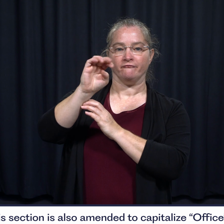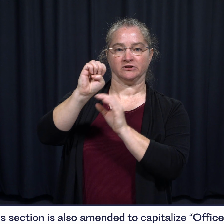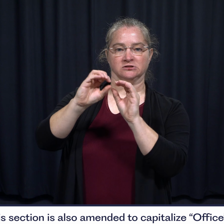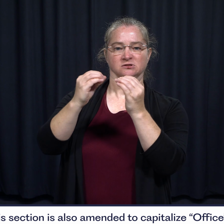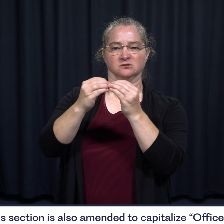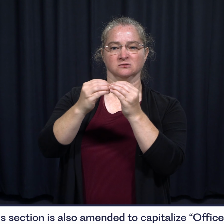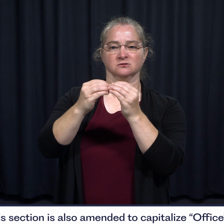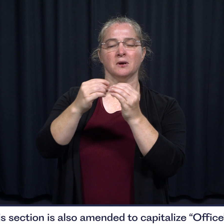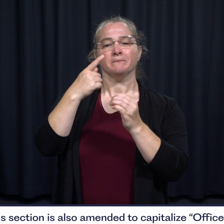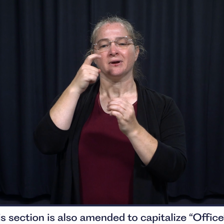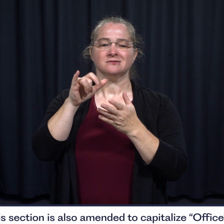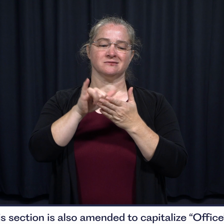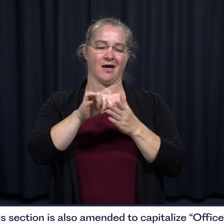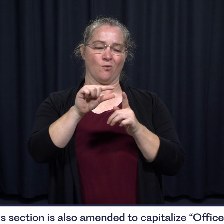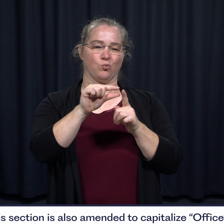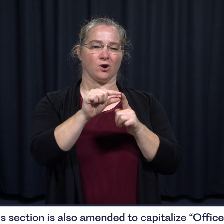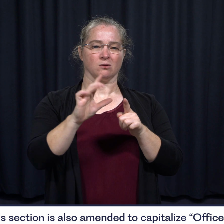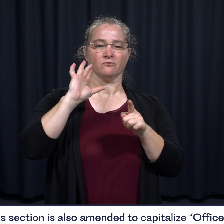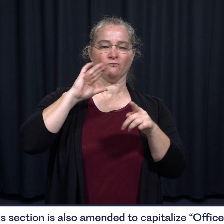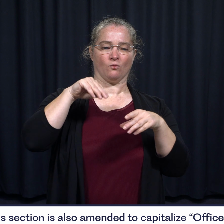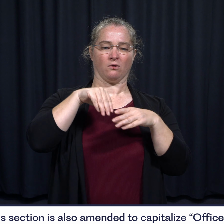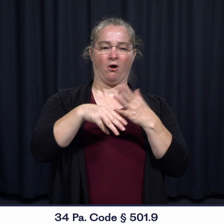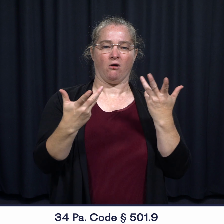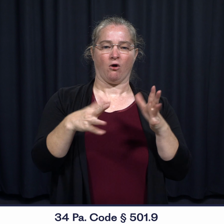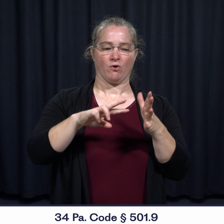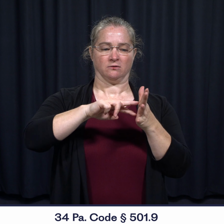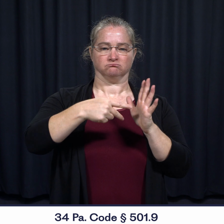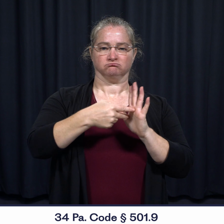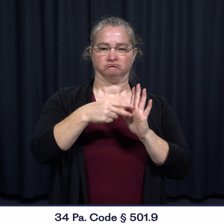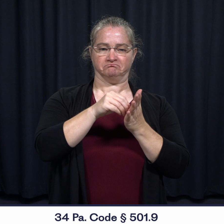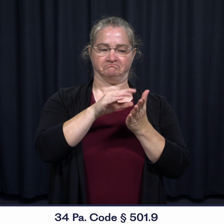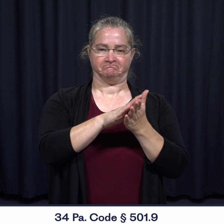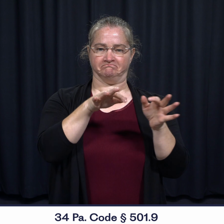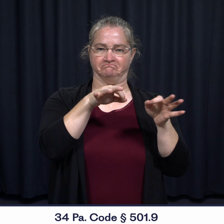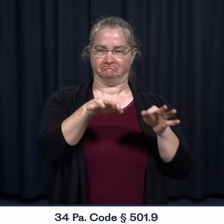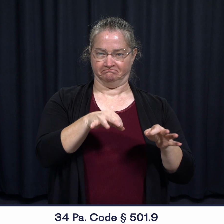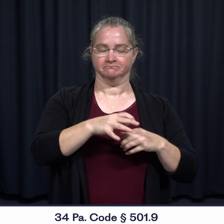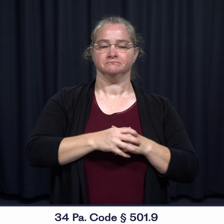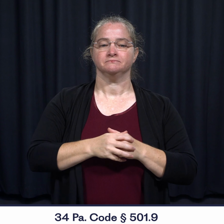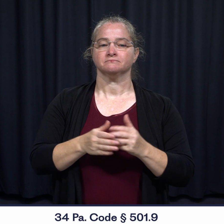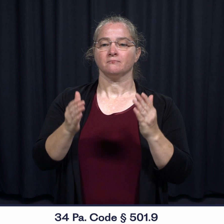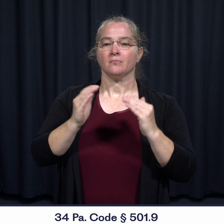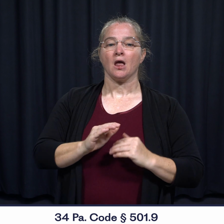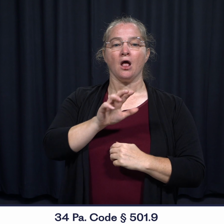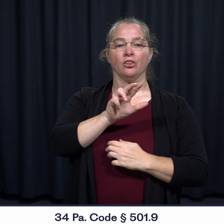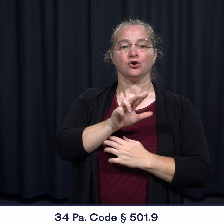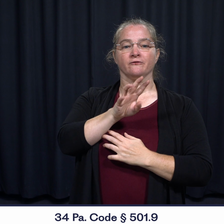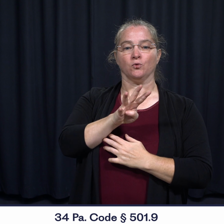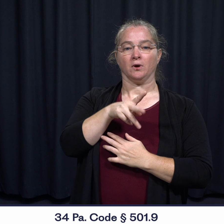defined term. 34 PA Code, Section